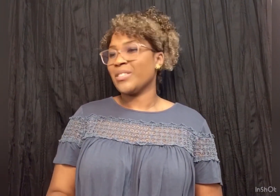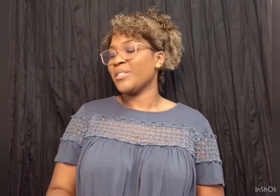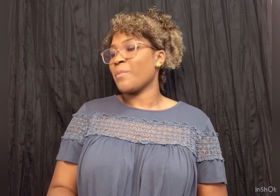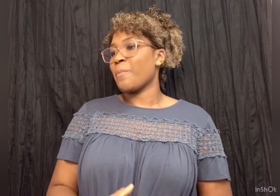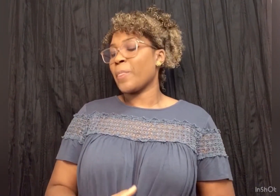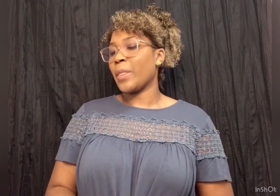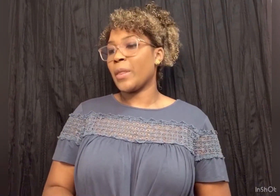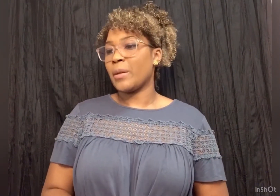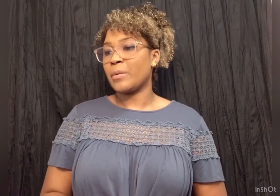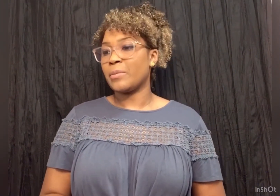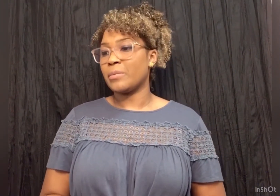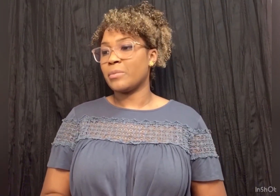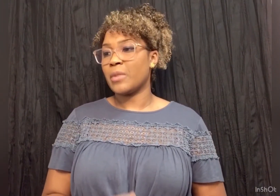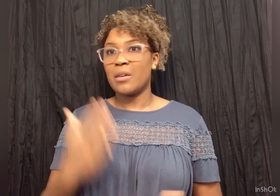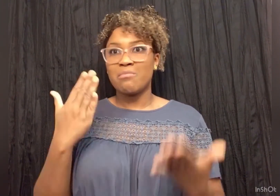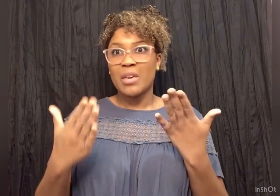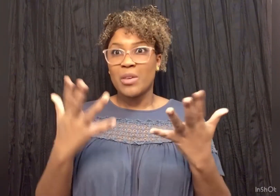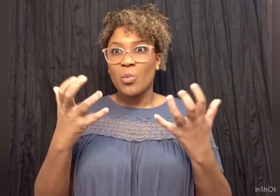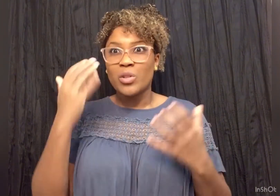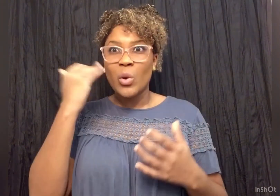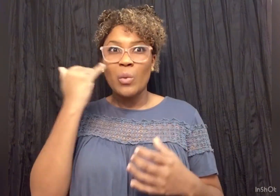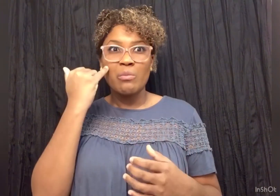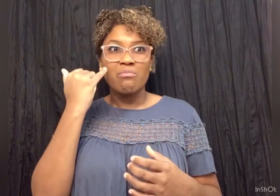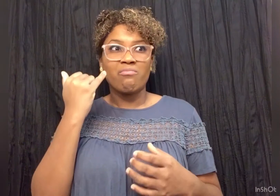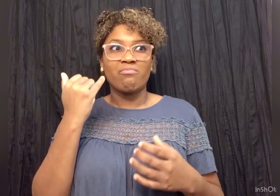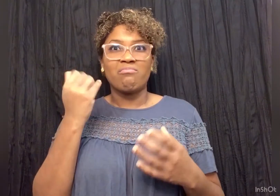nothing had happened. It was all in jest.